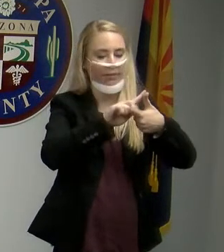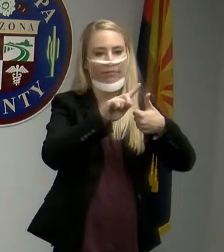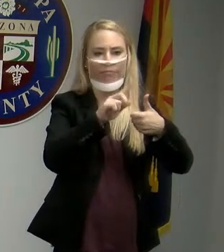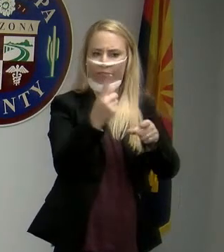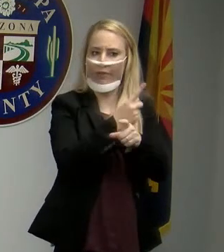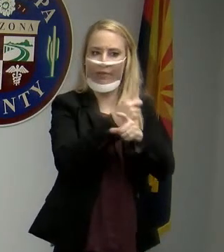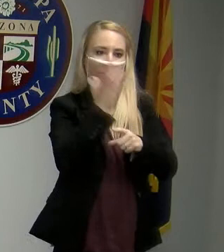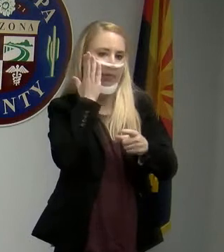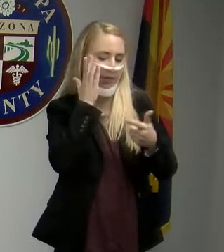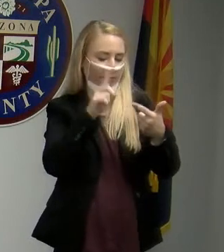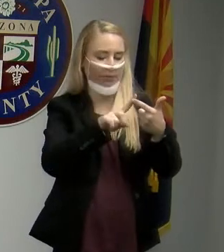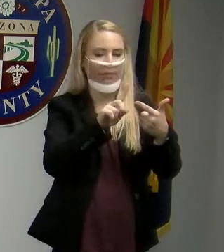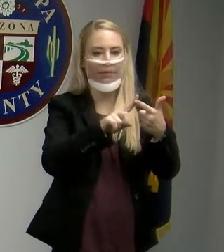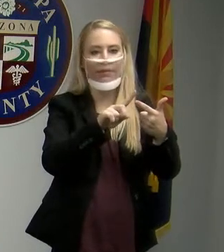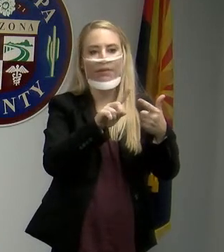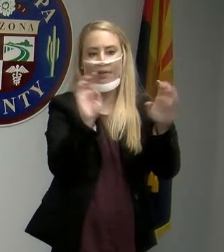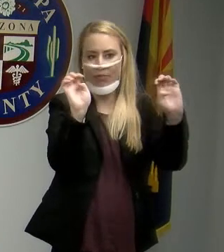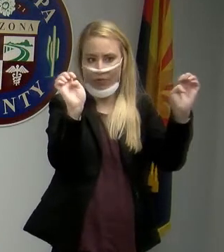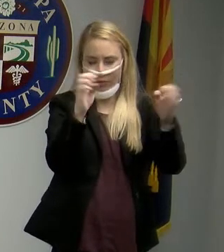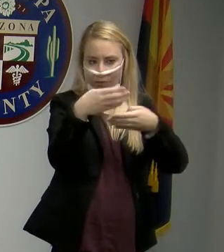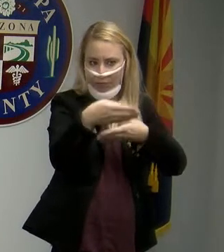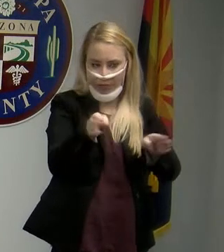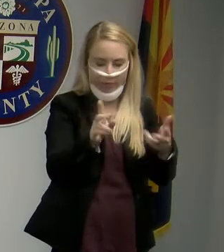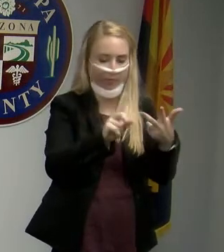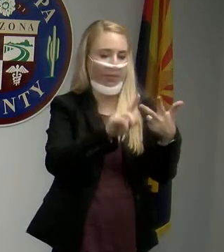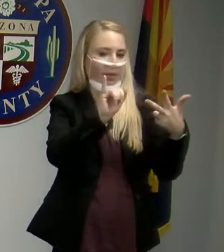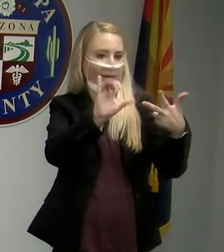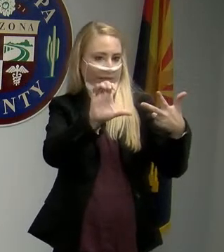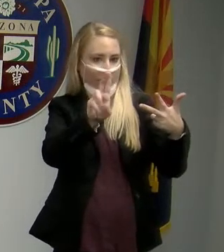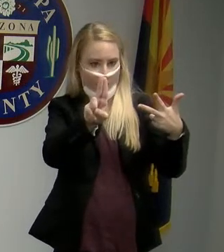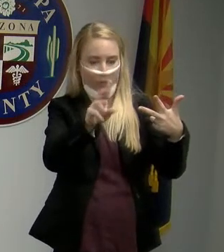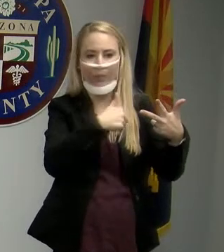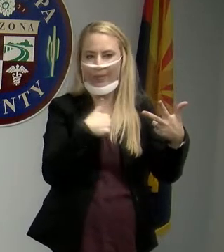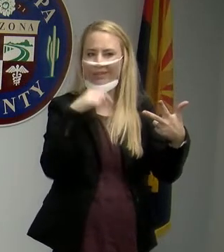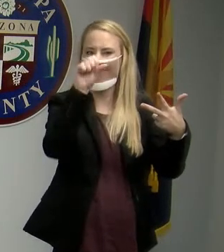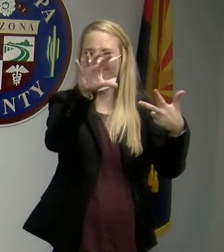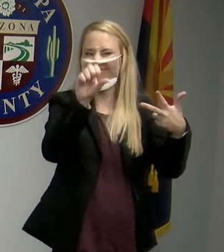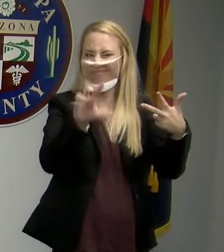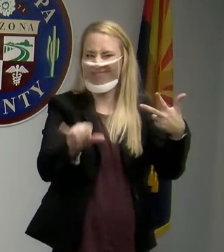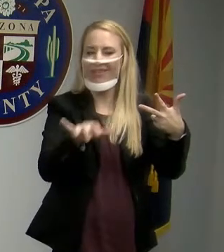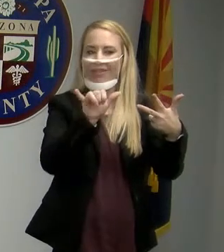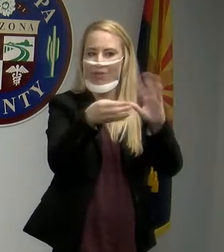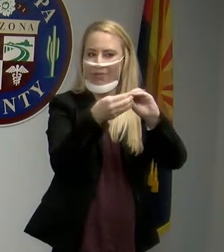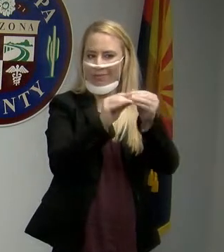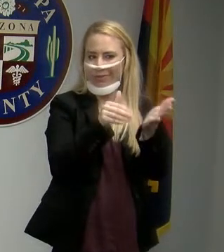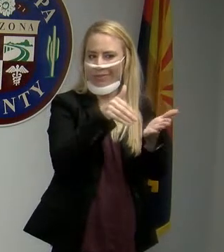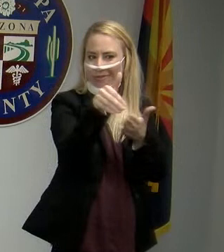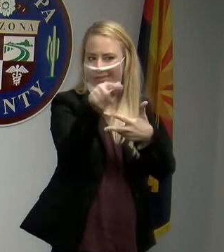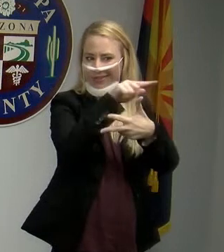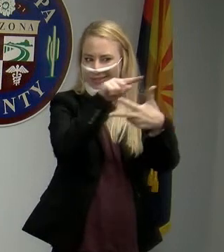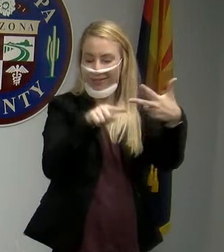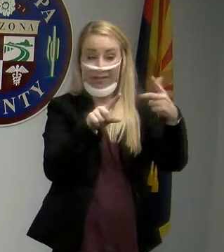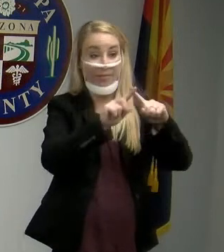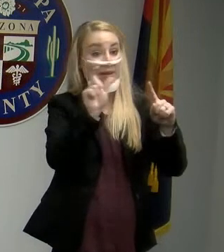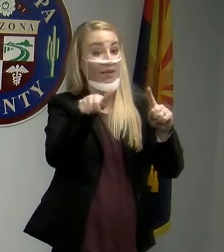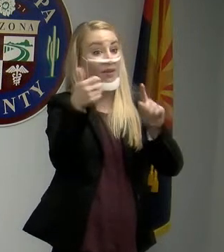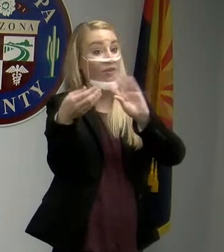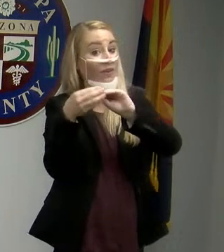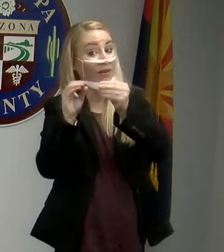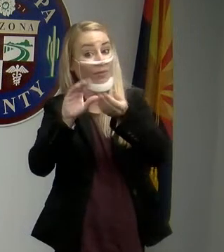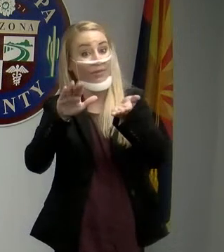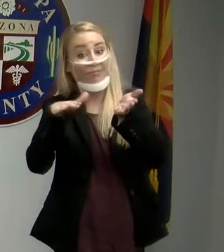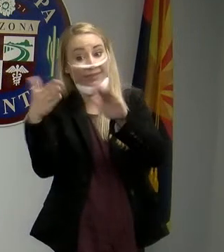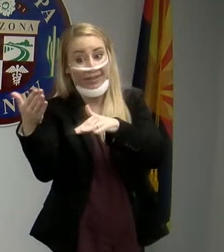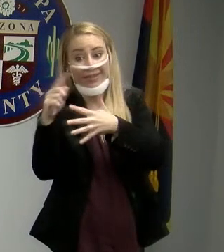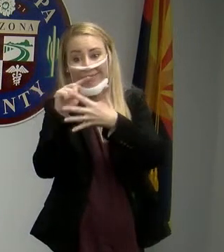ICU. So you've heard us talk about those numbers and where they're at. But they do not report to us their morgue numbers and their status.